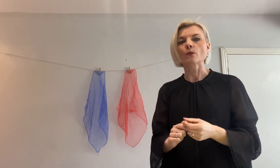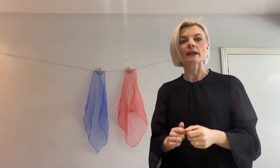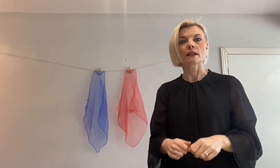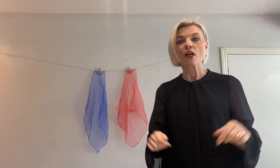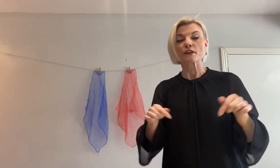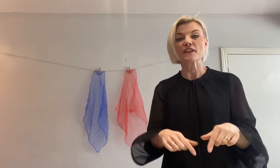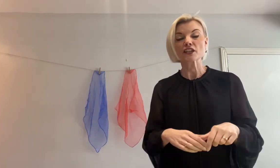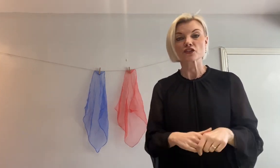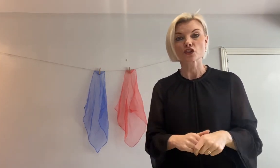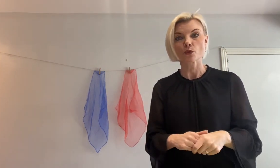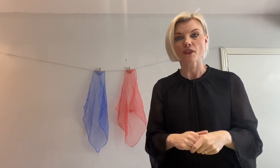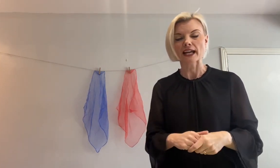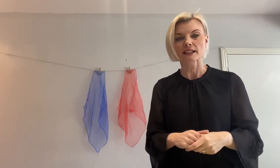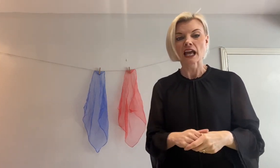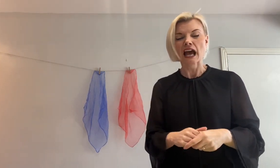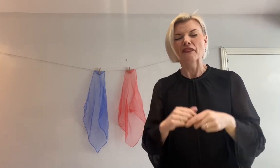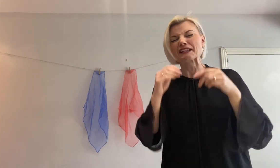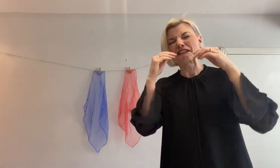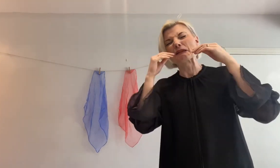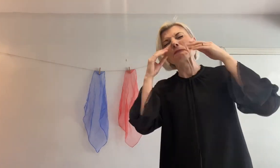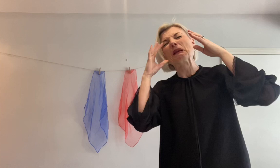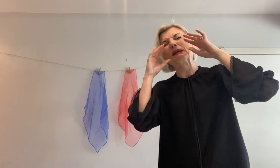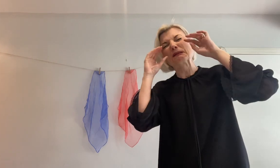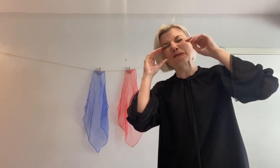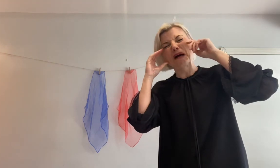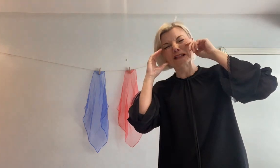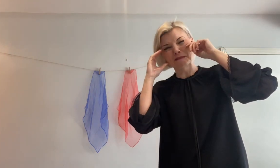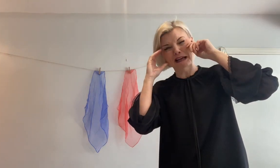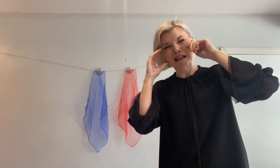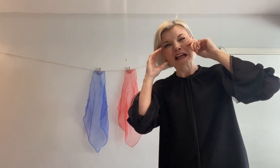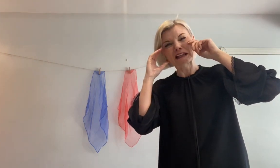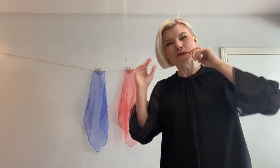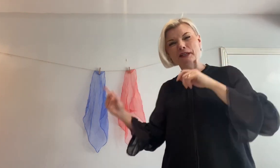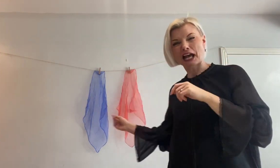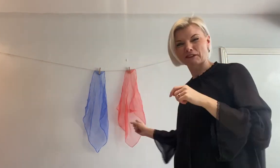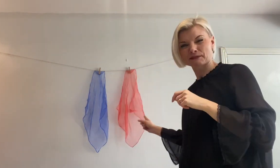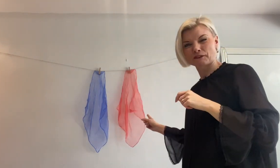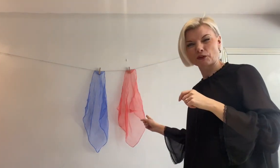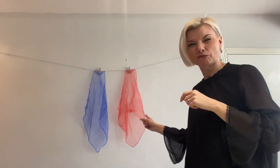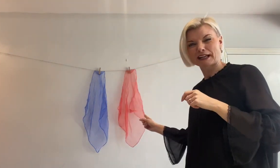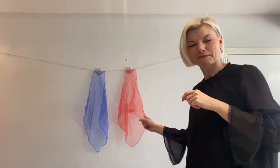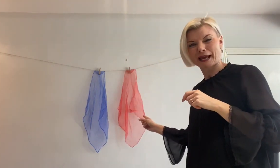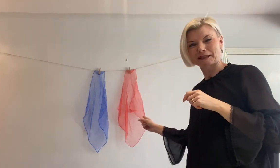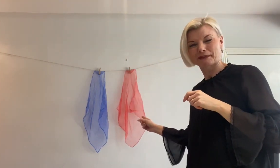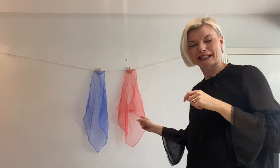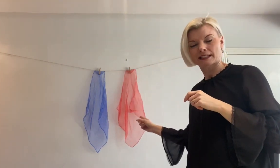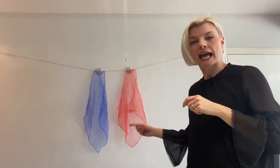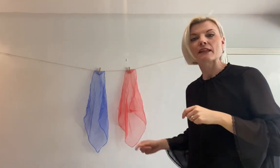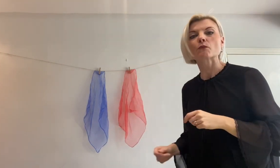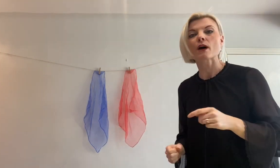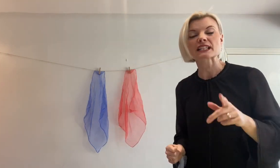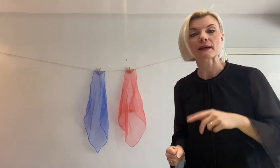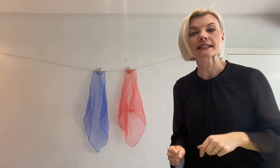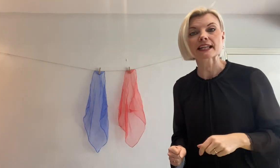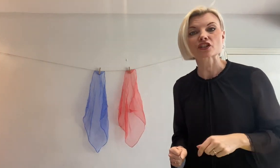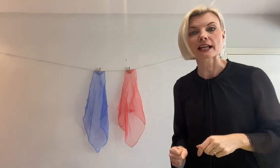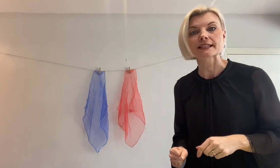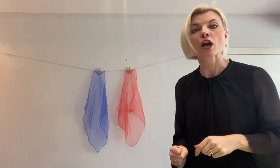Well, the villagers saw that and they said, please, wise man, can we have some of your red paint, please? And the wise man said yes. So